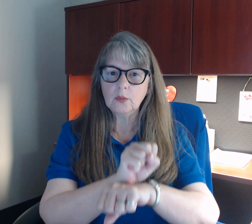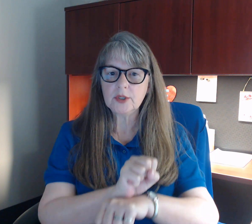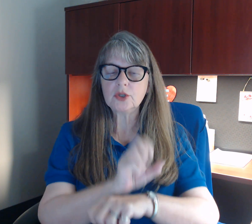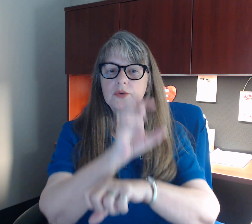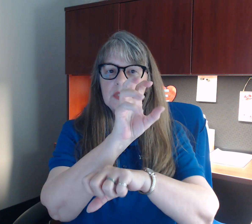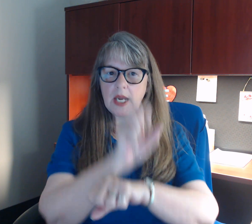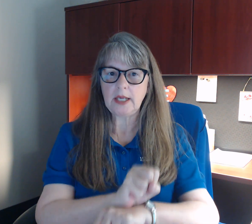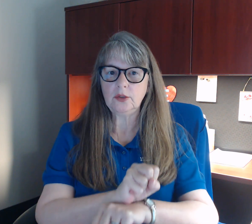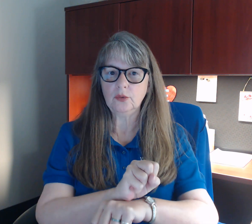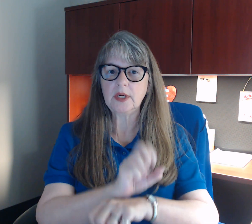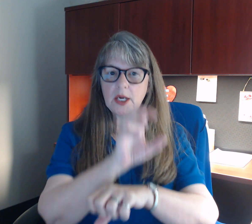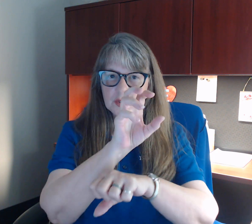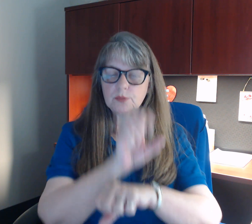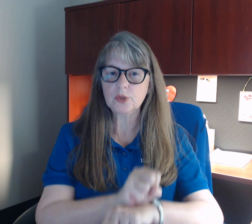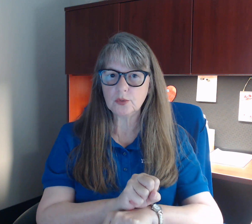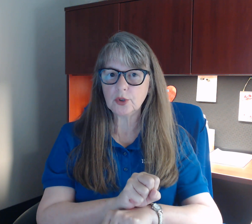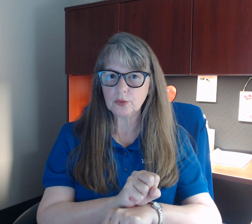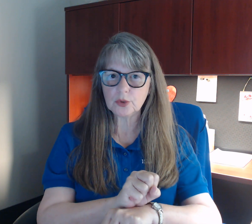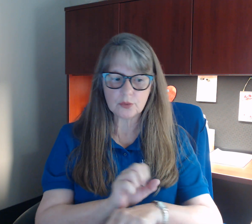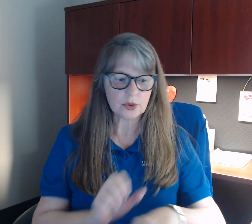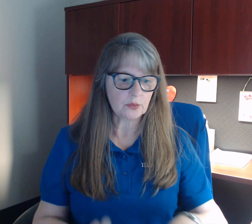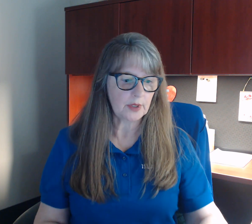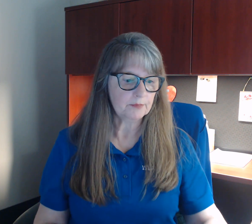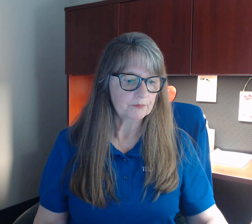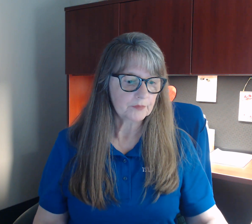original sign. You're accustomed to or you're used to it.